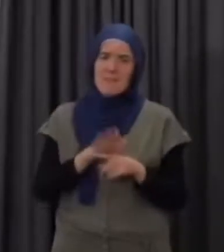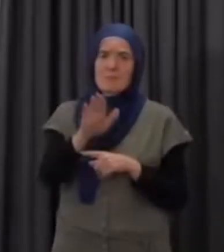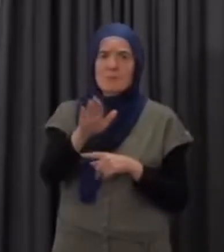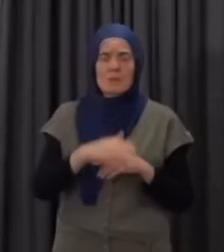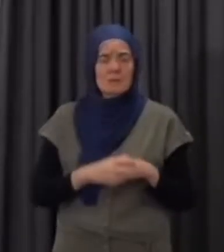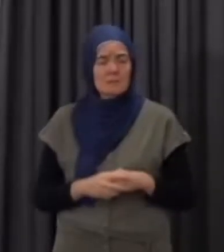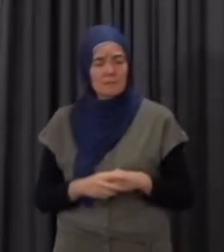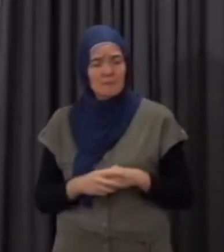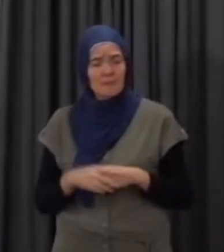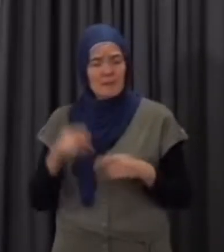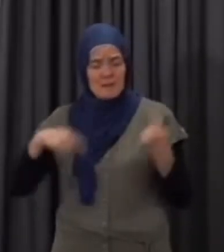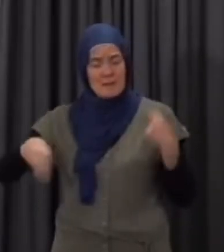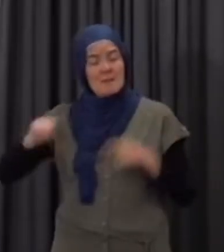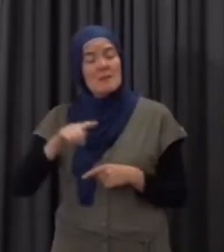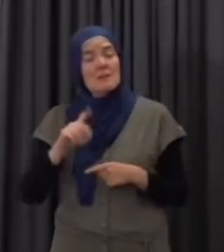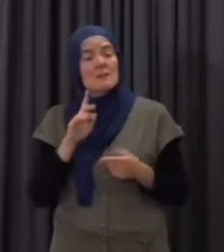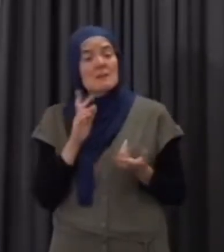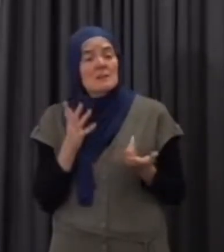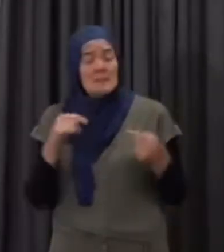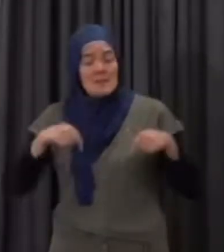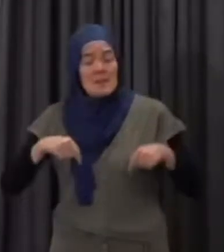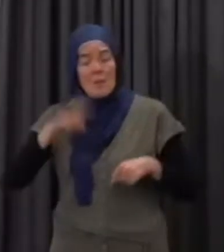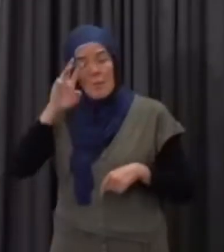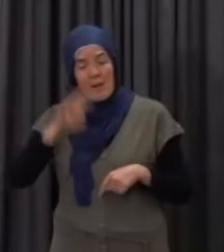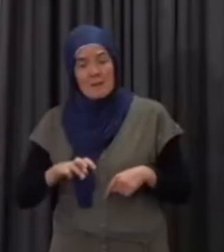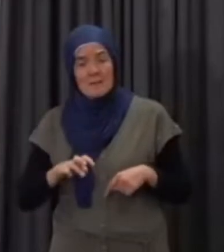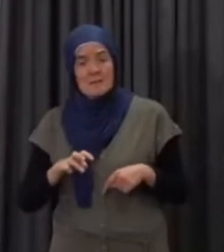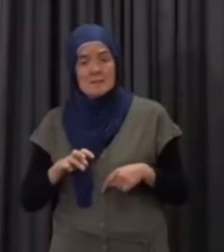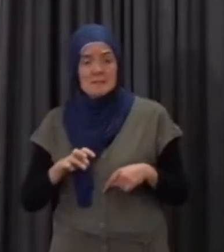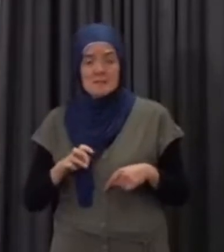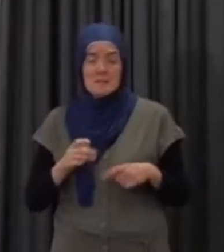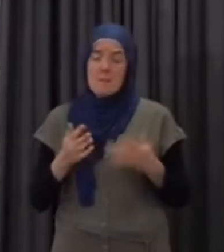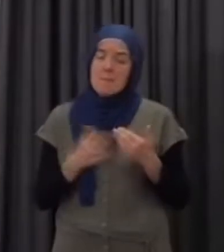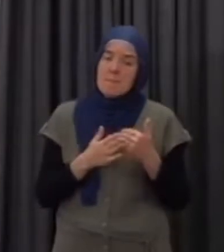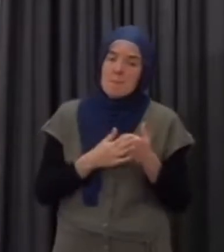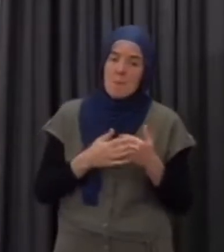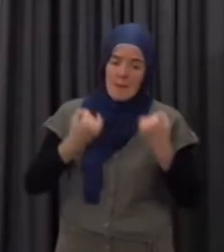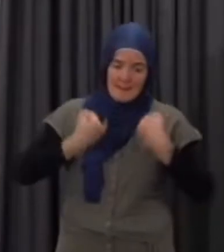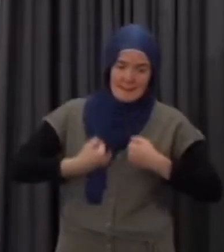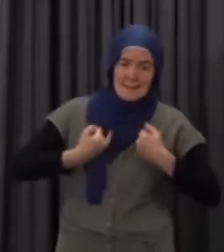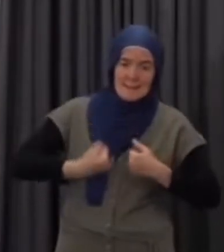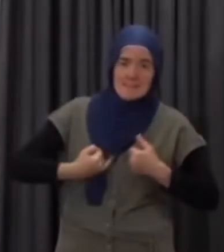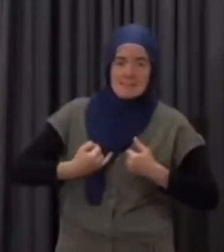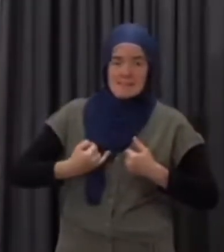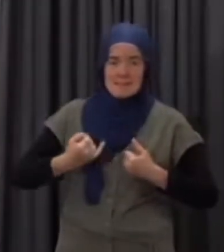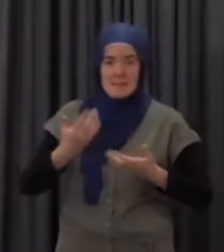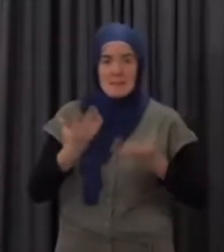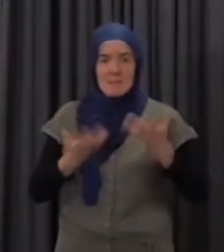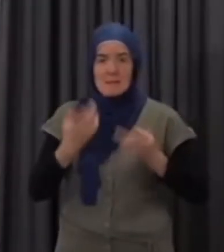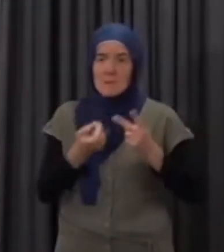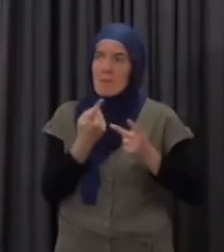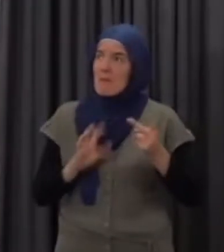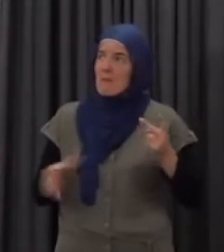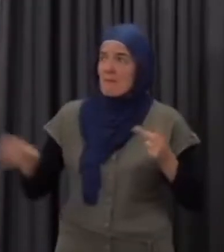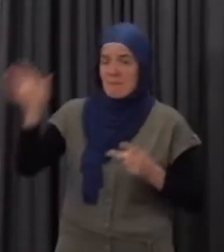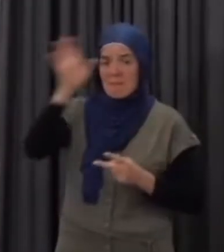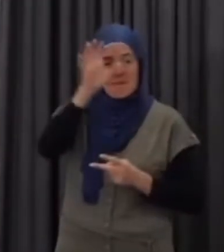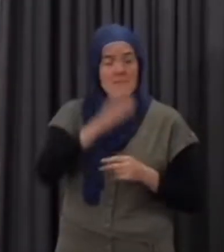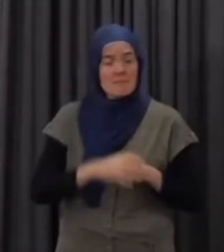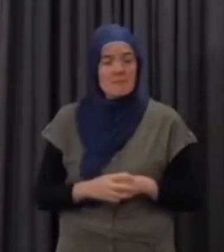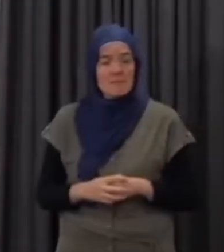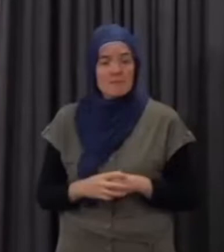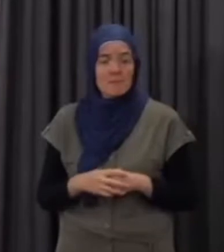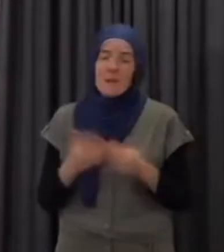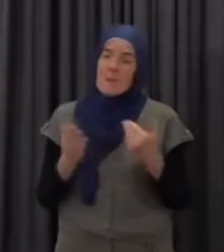population in Wales. We tend to have a higher level of reported underlying health conditions, for example, for our population. We have a higher level of older people,